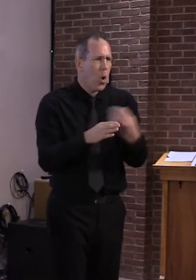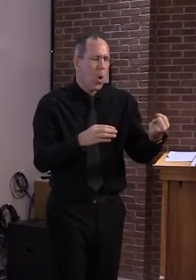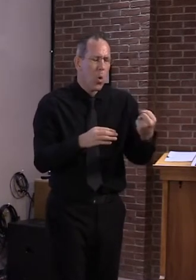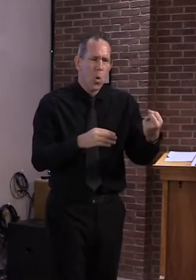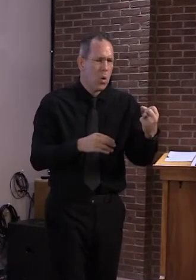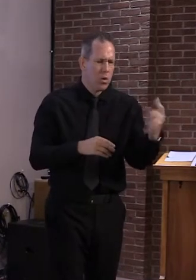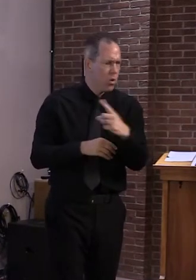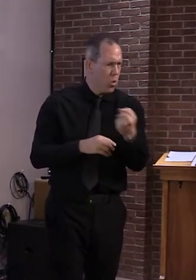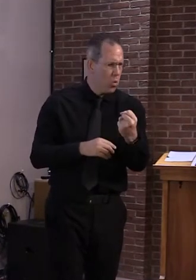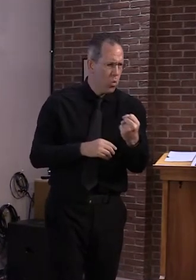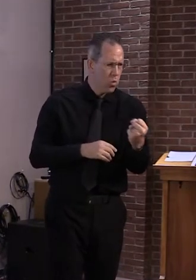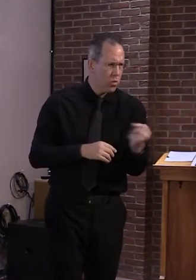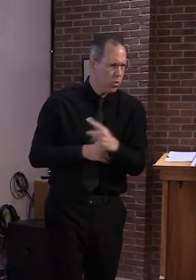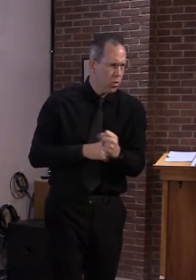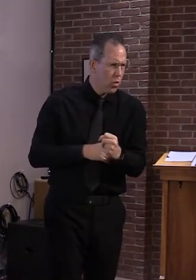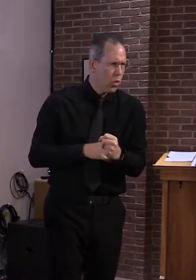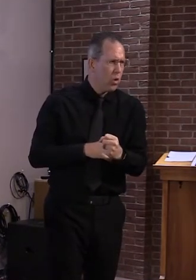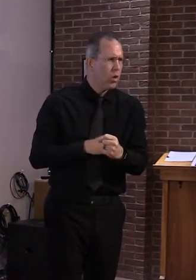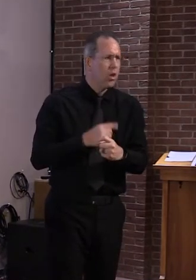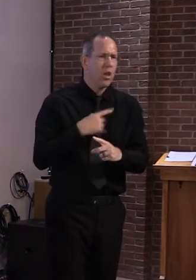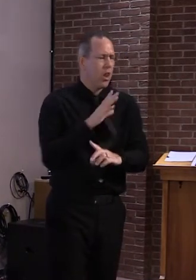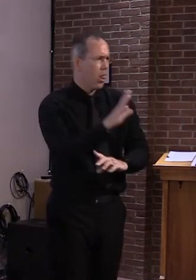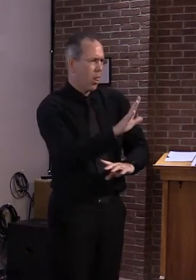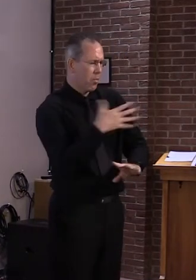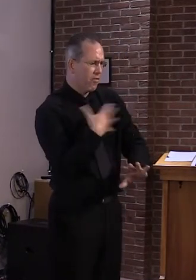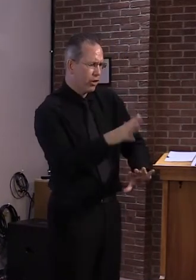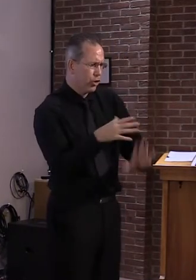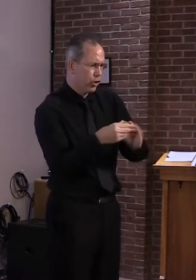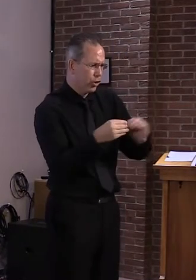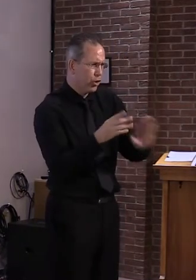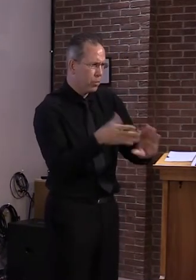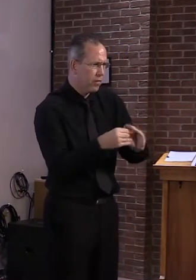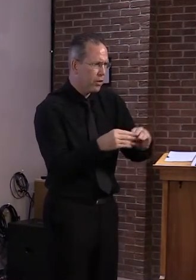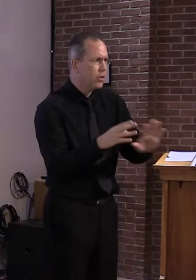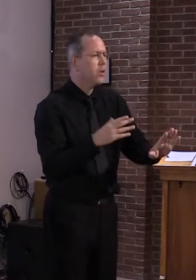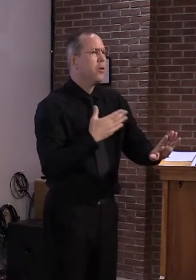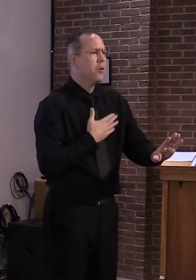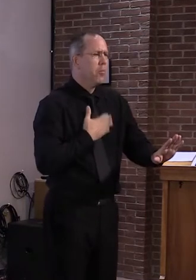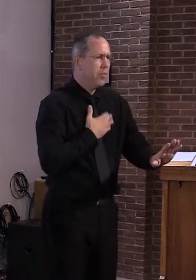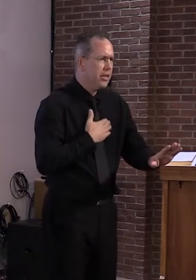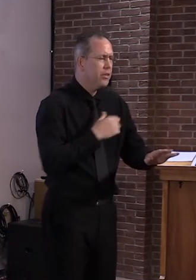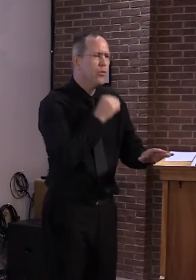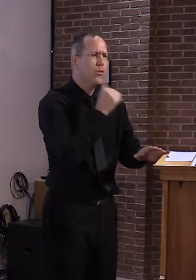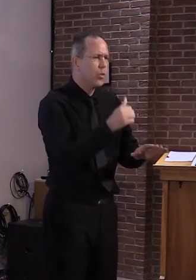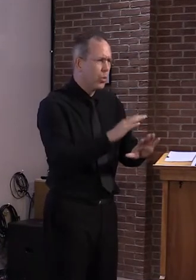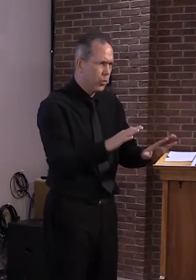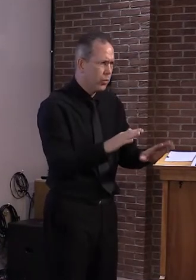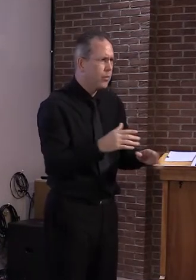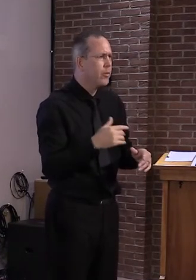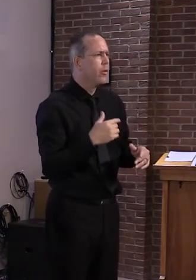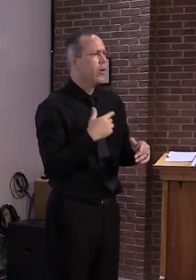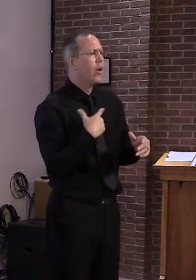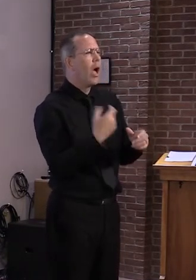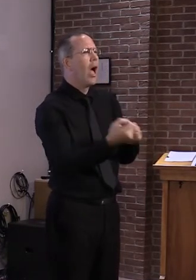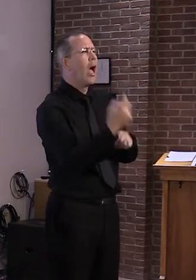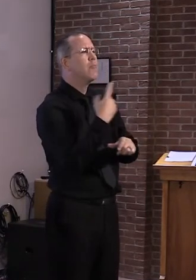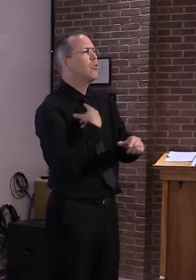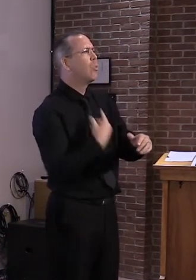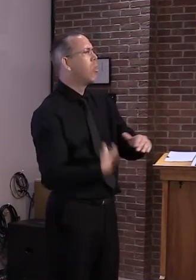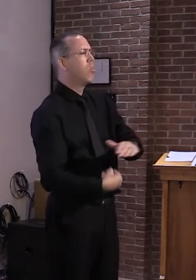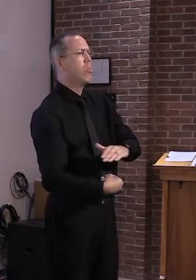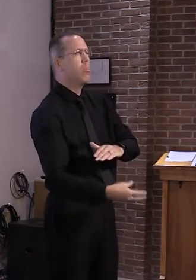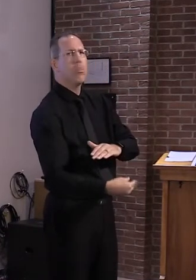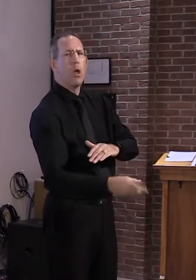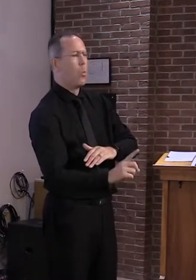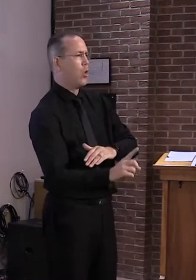Let me finish, Mike. Sure. But don't, please don't ask us to expand transparency at the expense of the point where